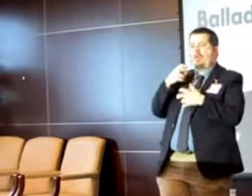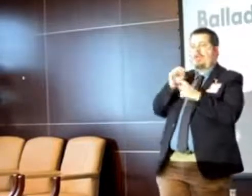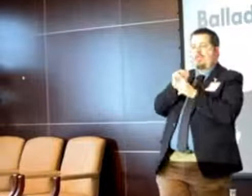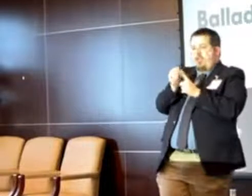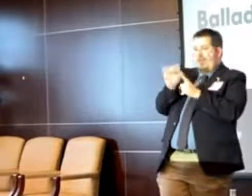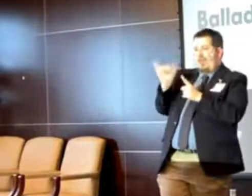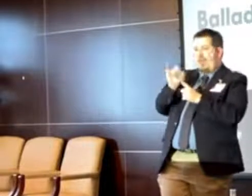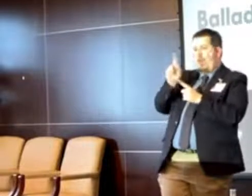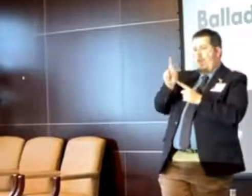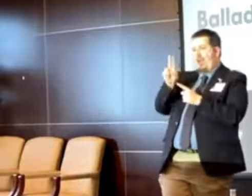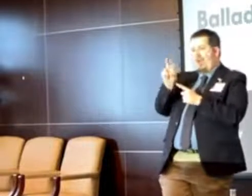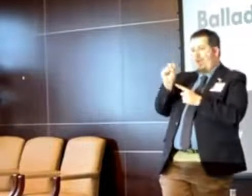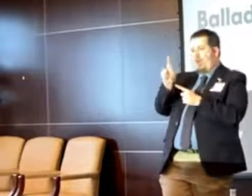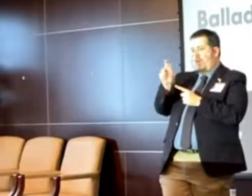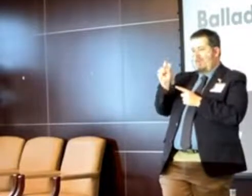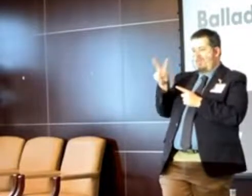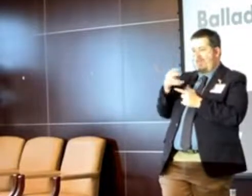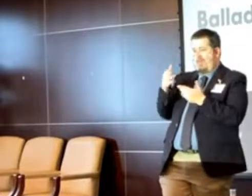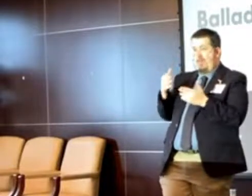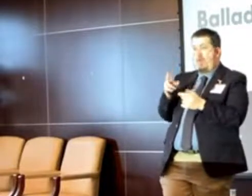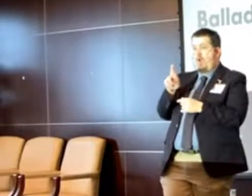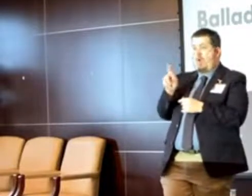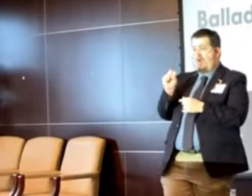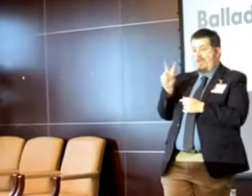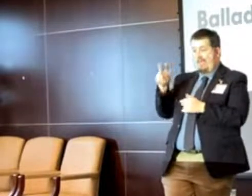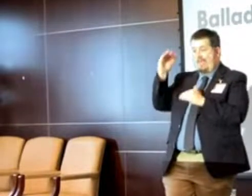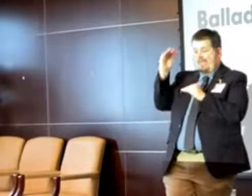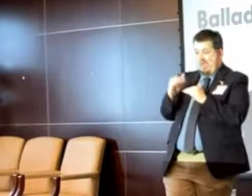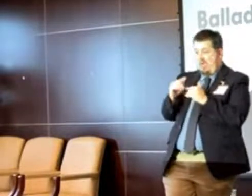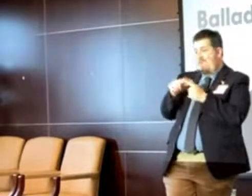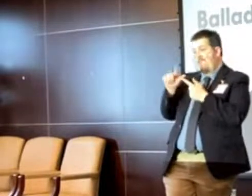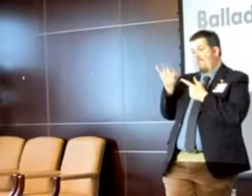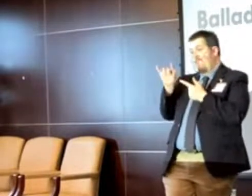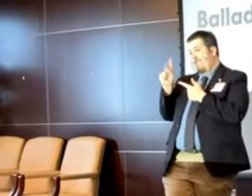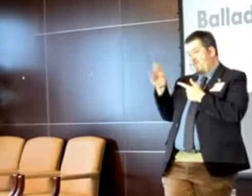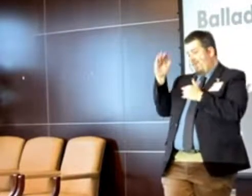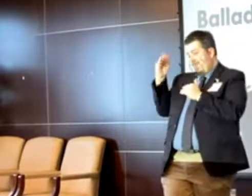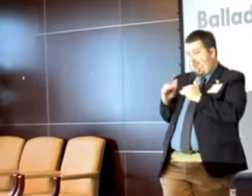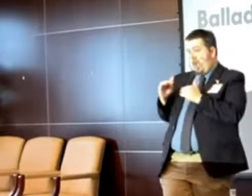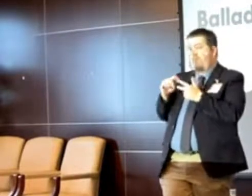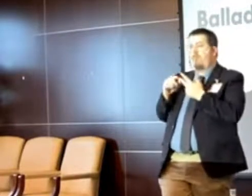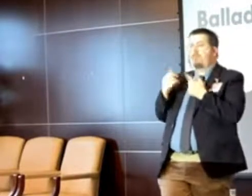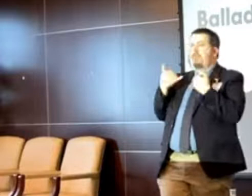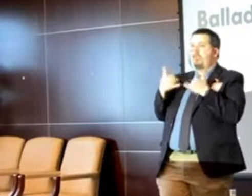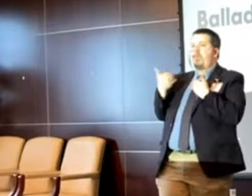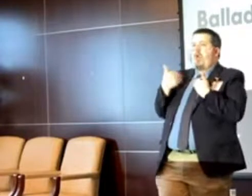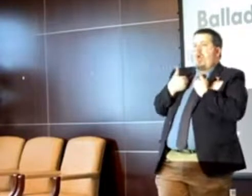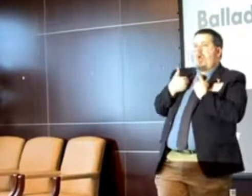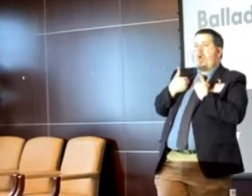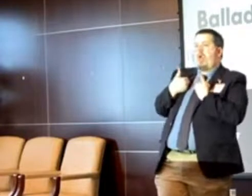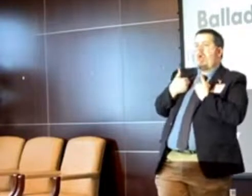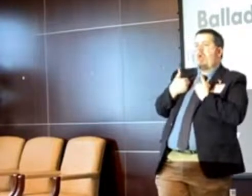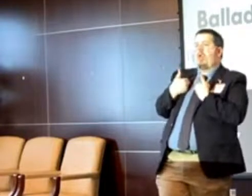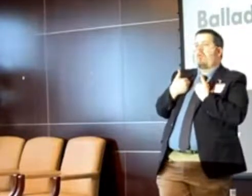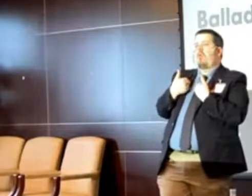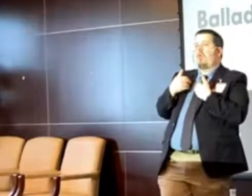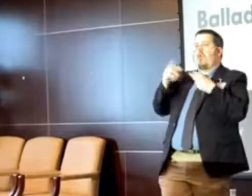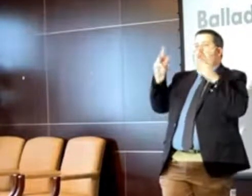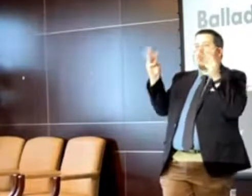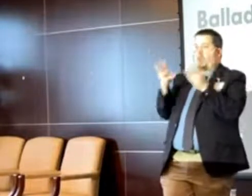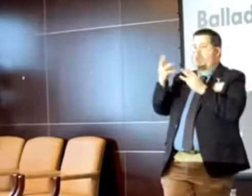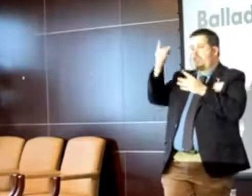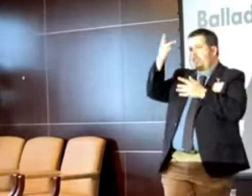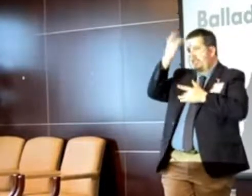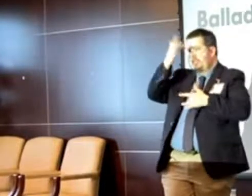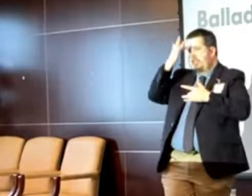like RSV and other stuff like that? And RSV is down, like I said, flu is down, so we still have those winter diseases, absolutely. We're